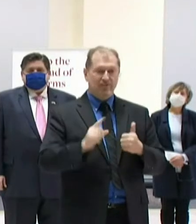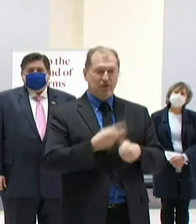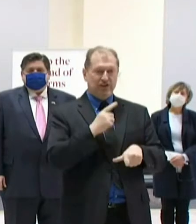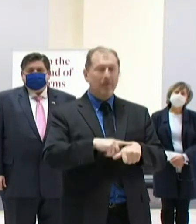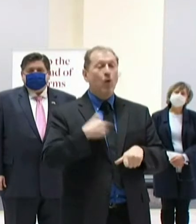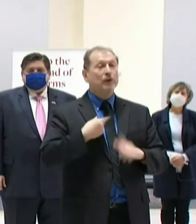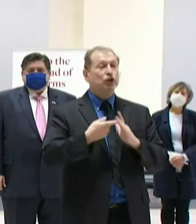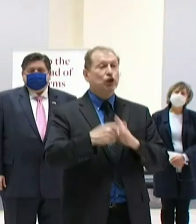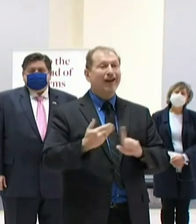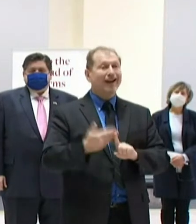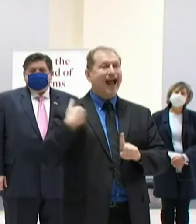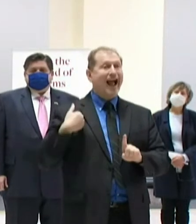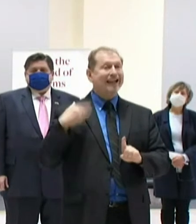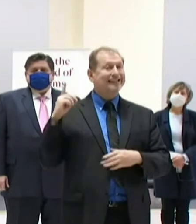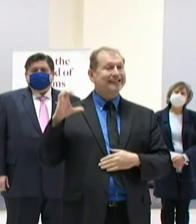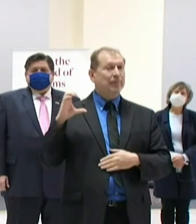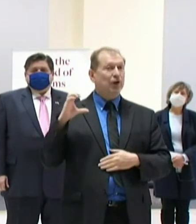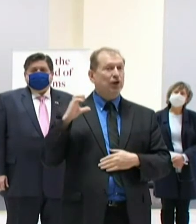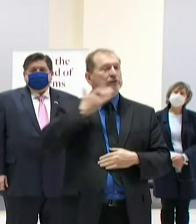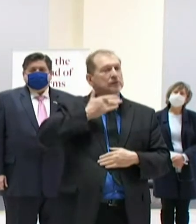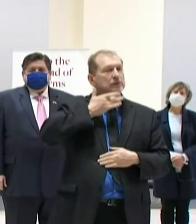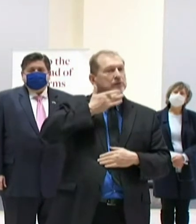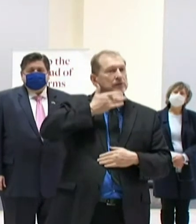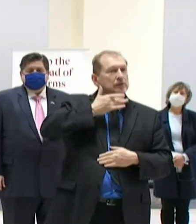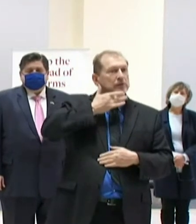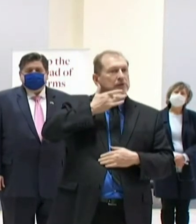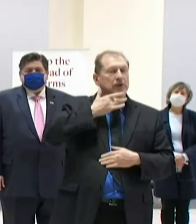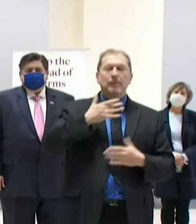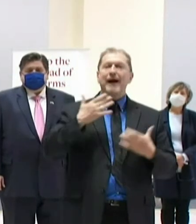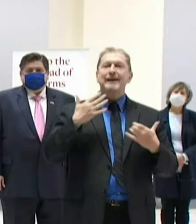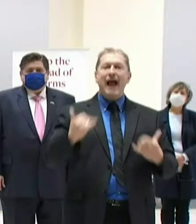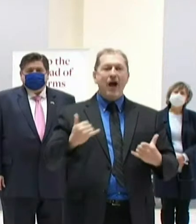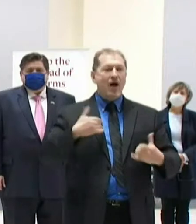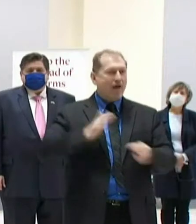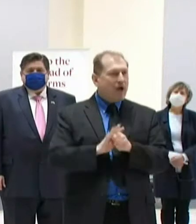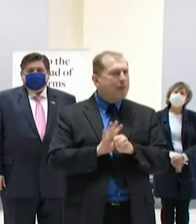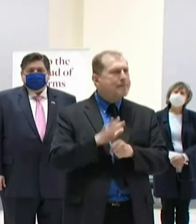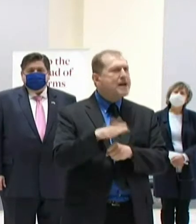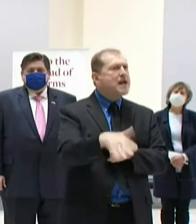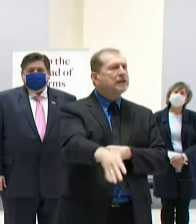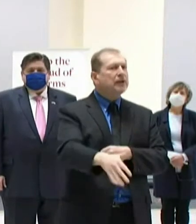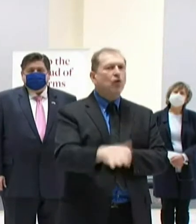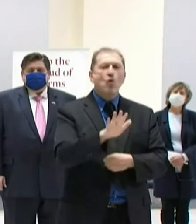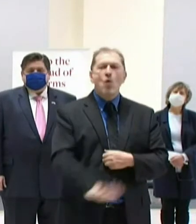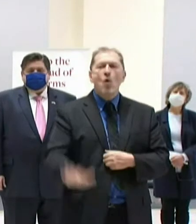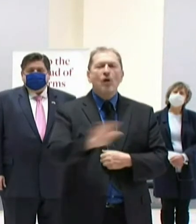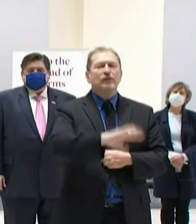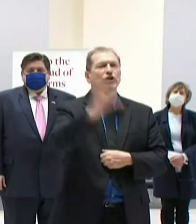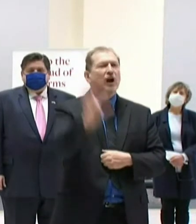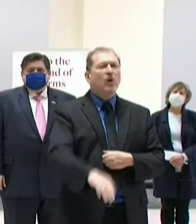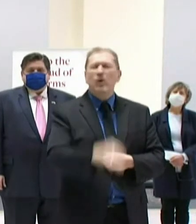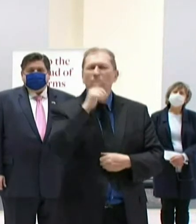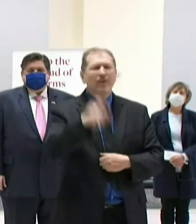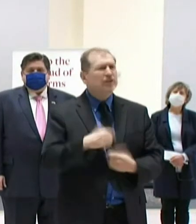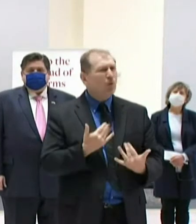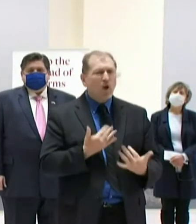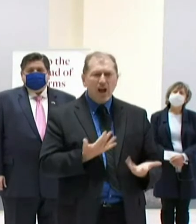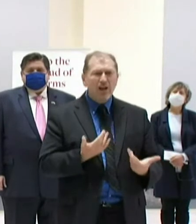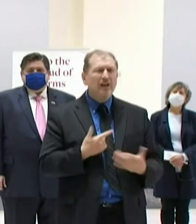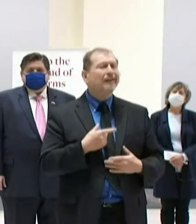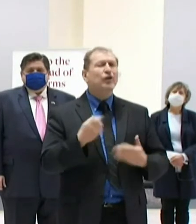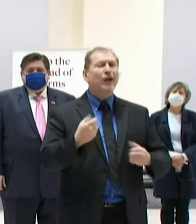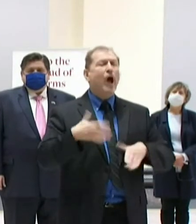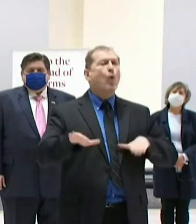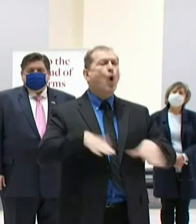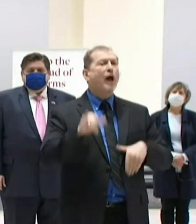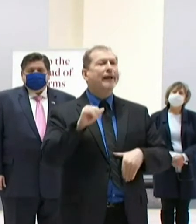December, we have vaccine that is available in all parts of the city without having to wait. You can walk up